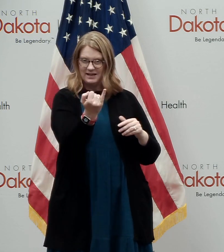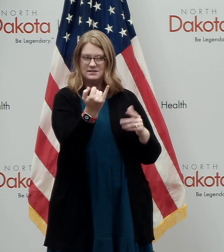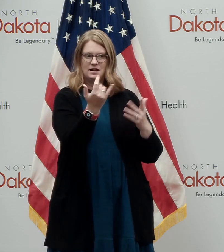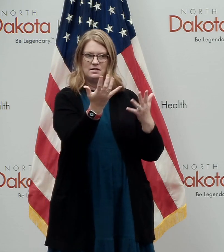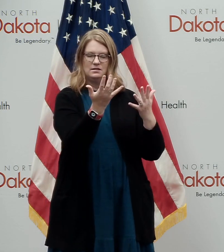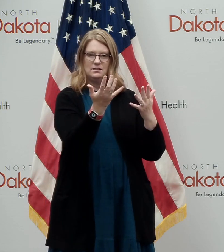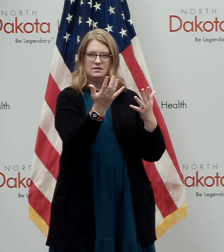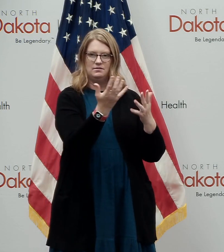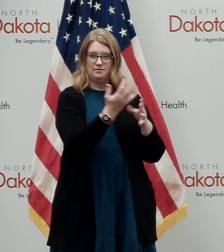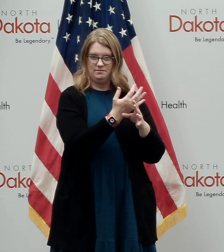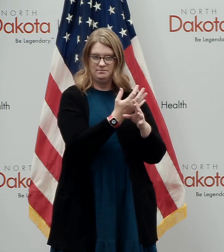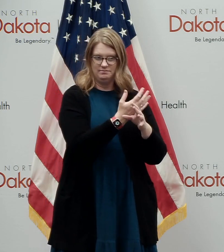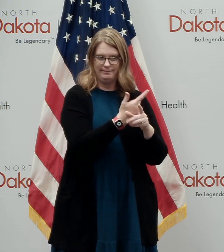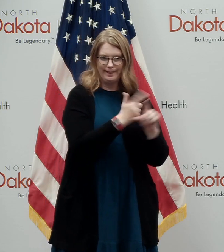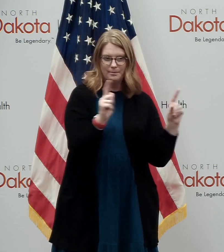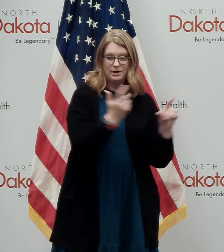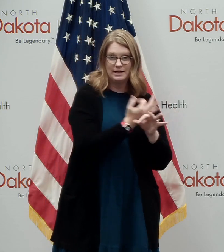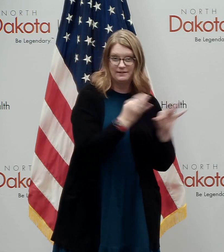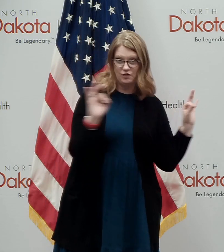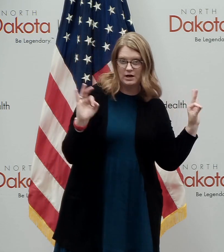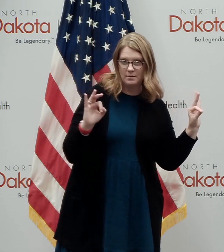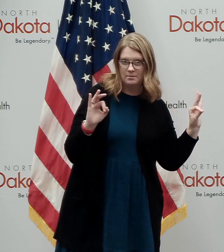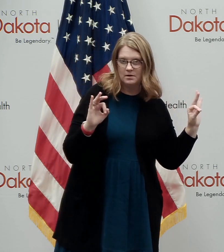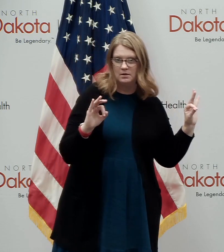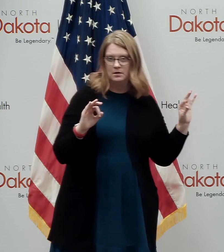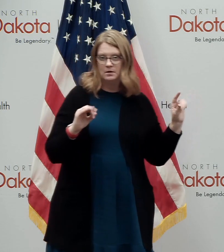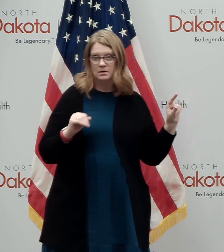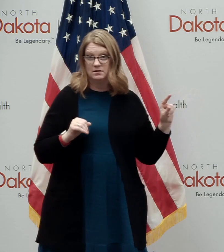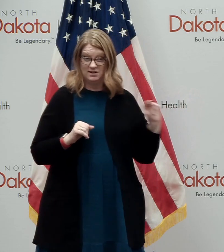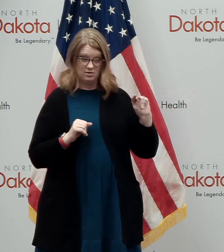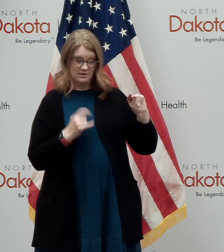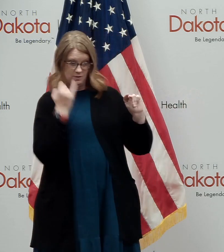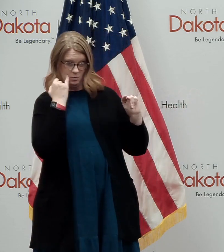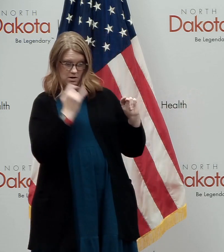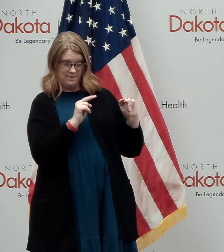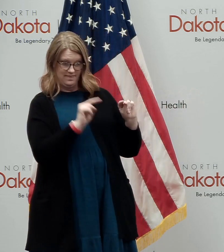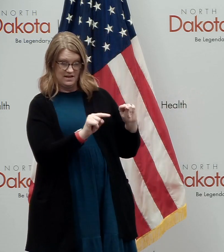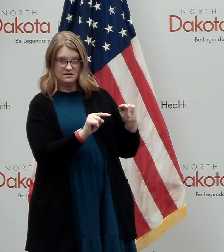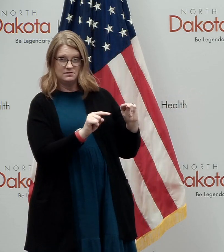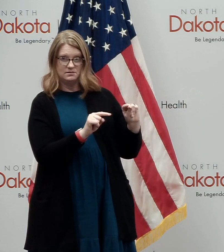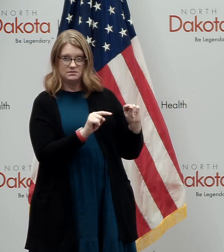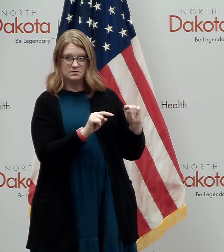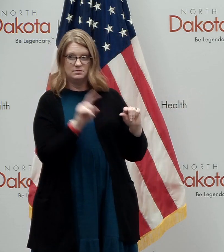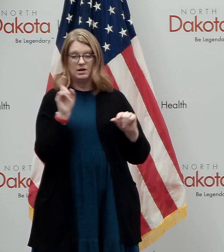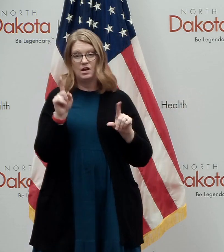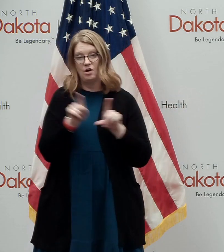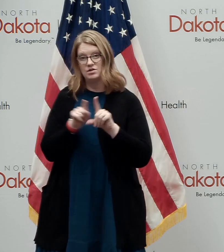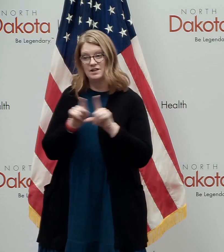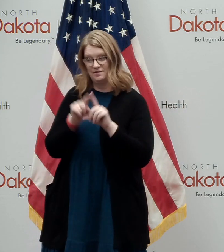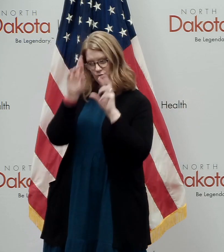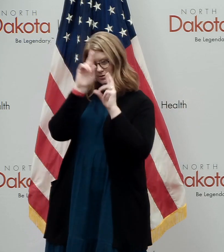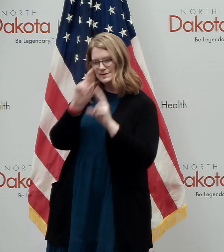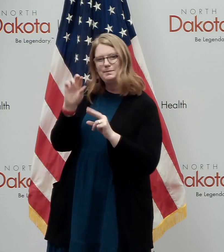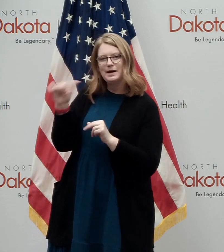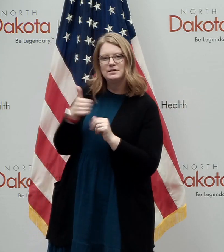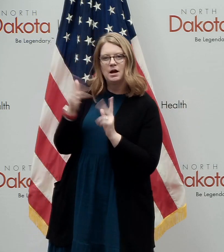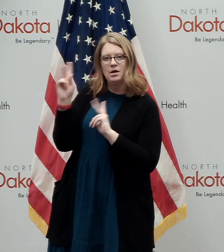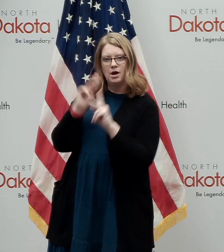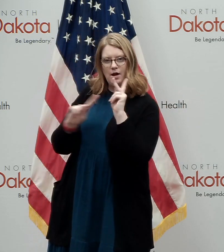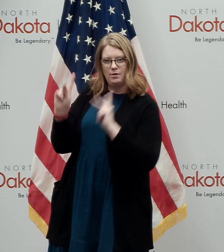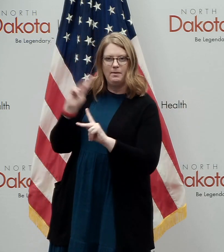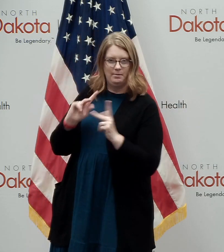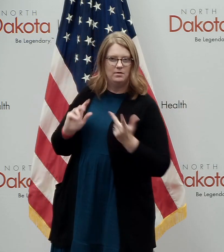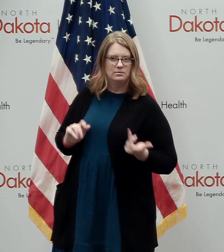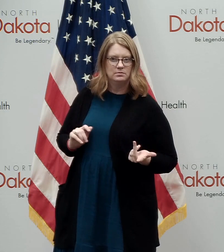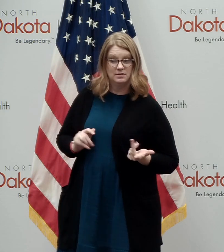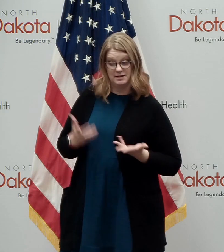choose a certain path during this pandemic, then we have to have the respect and empathy and understanding to respect others that might choose a different path